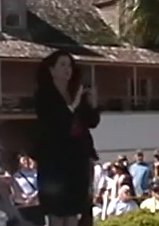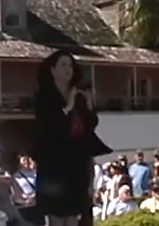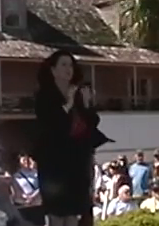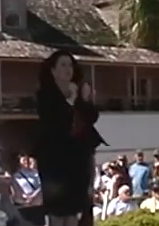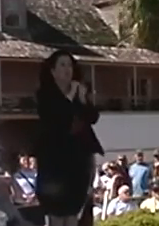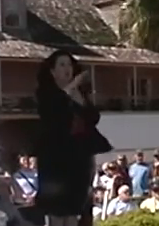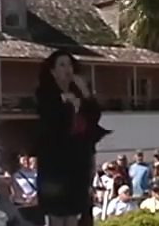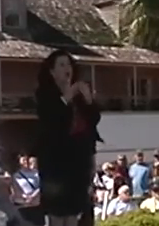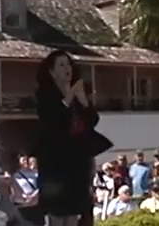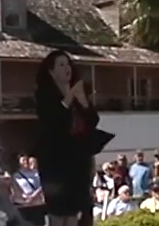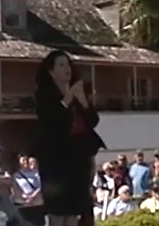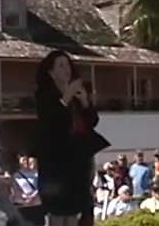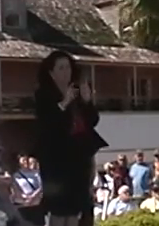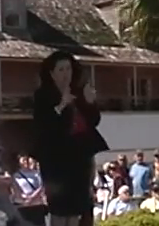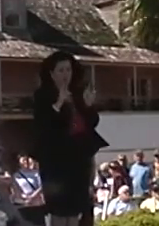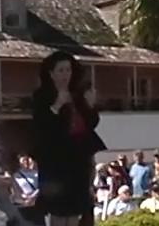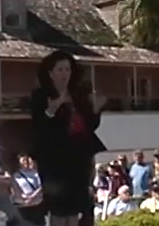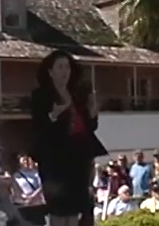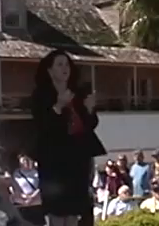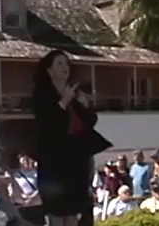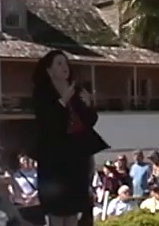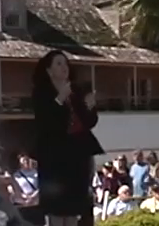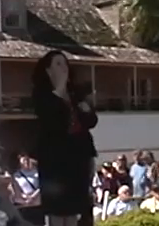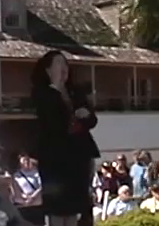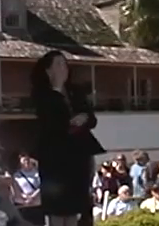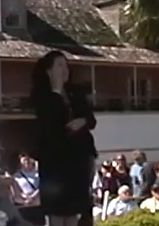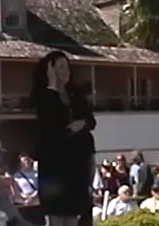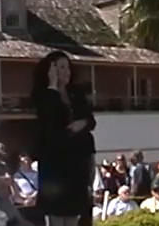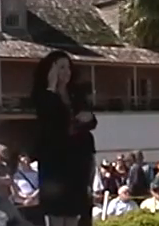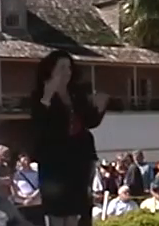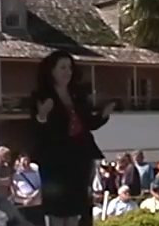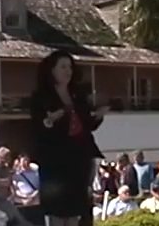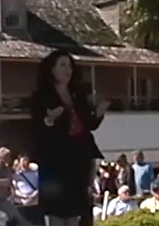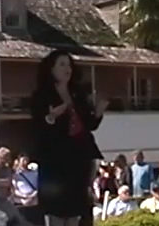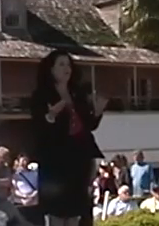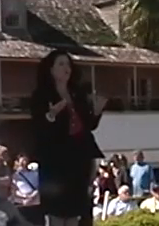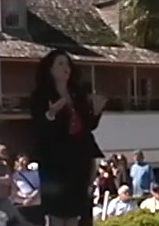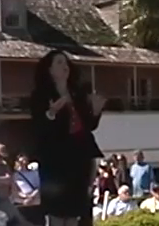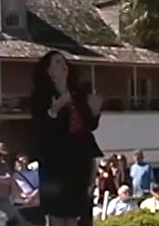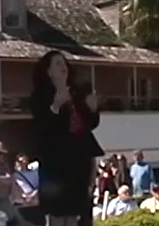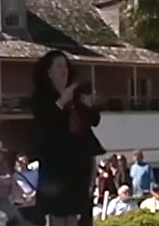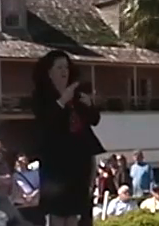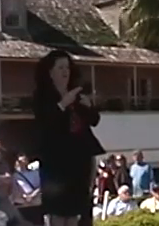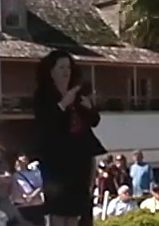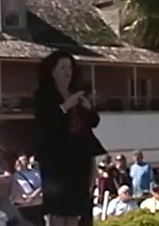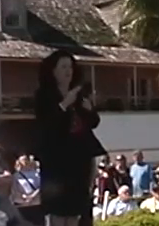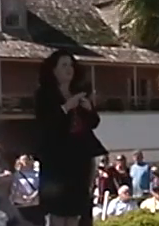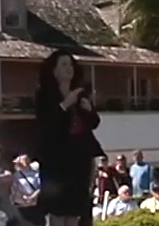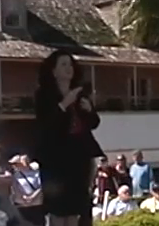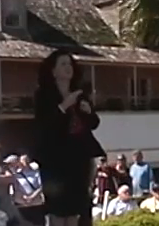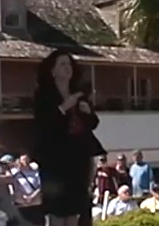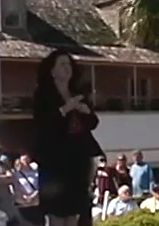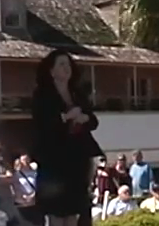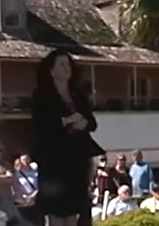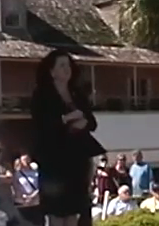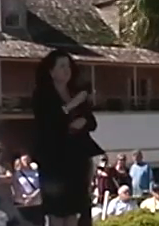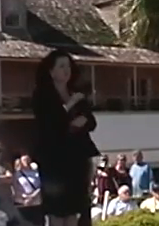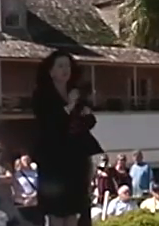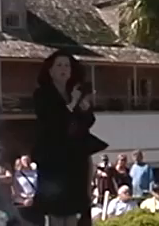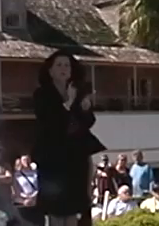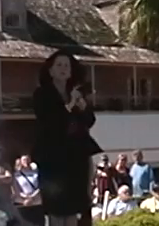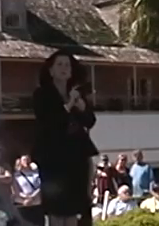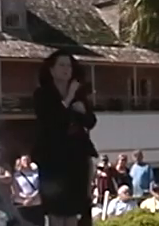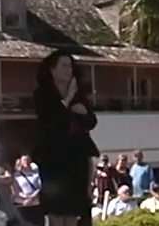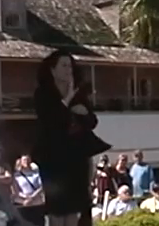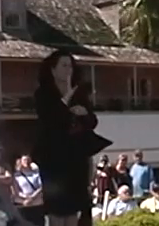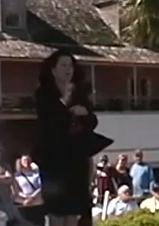the natives, including the Miami Indians, for which this beautiful city is named after. And by the word of the